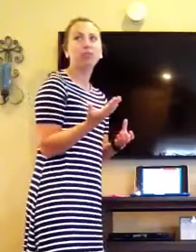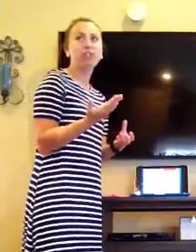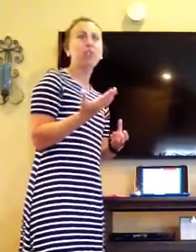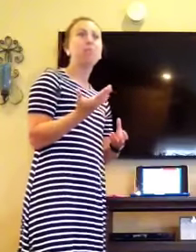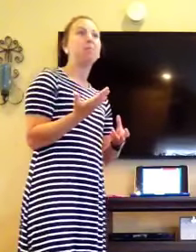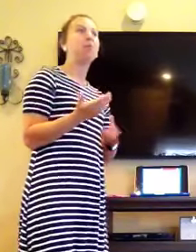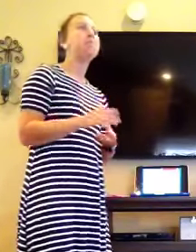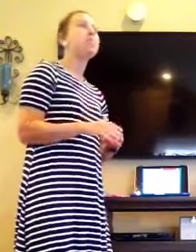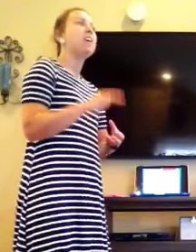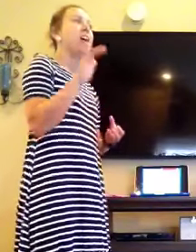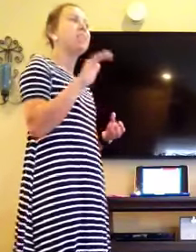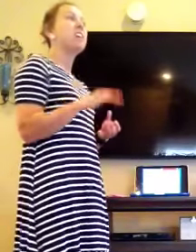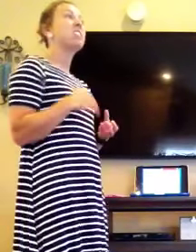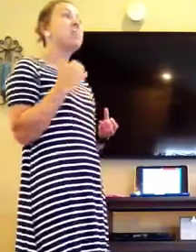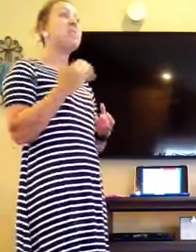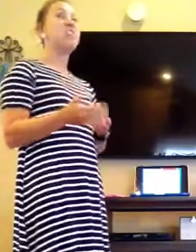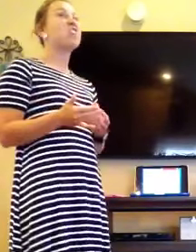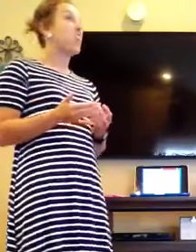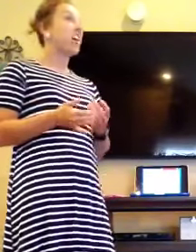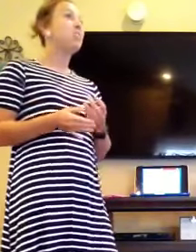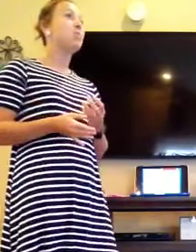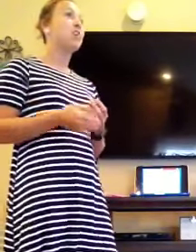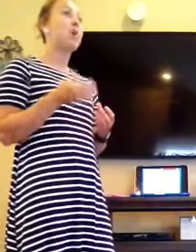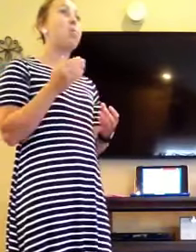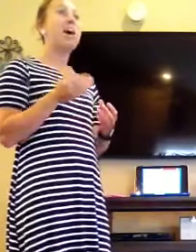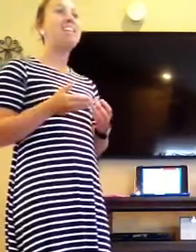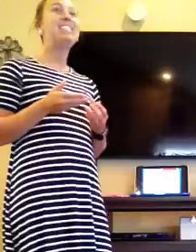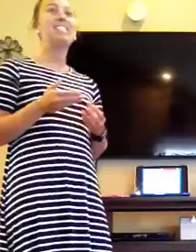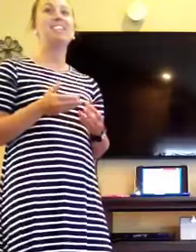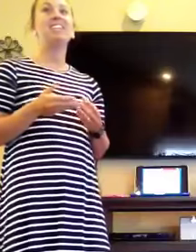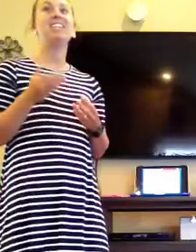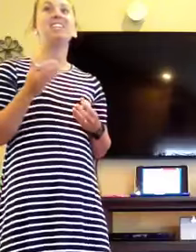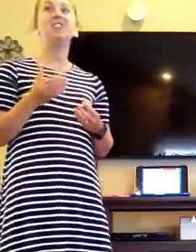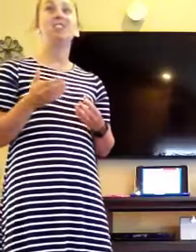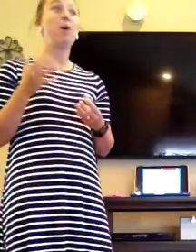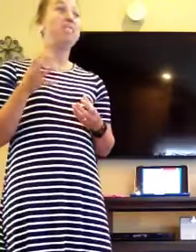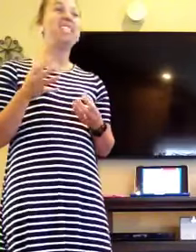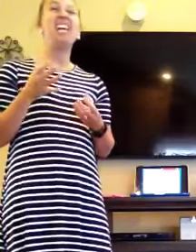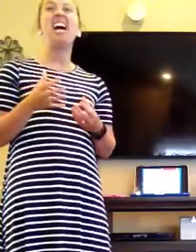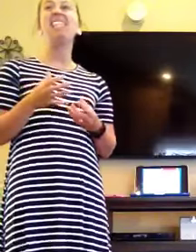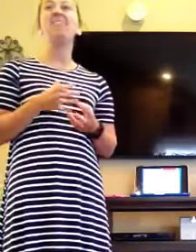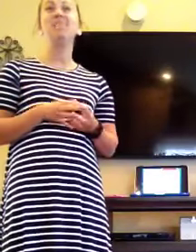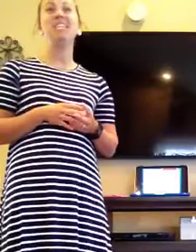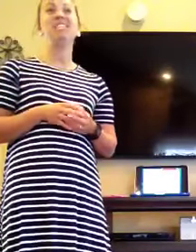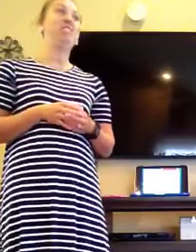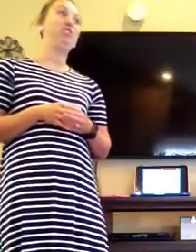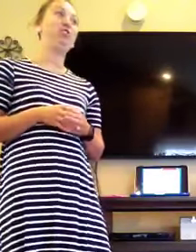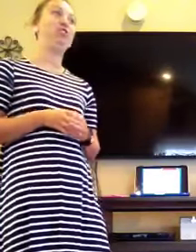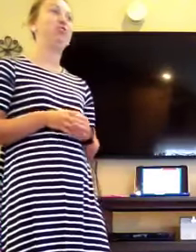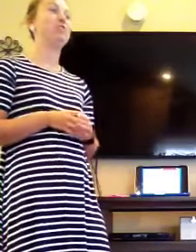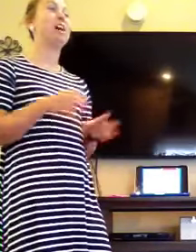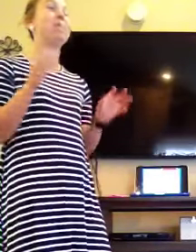you remember, and that some of our grades were wasting up to 90 minutes of instructional time. That